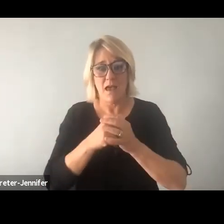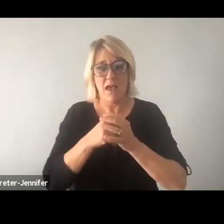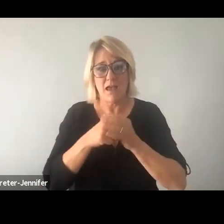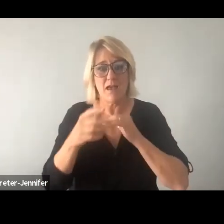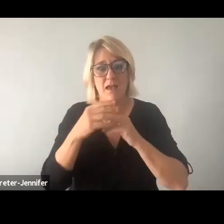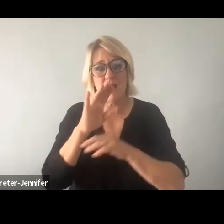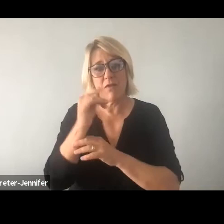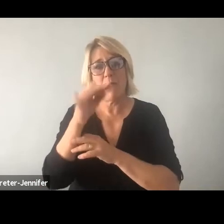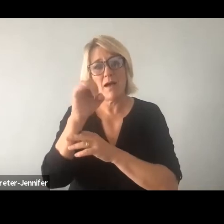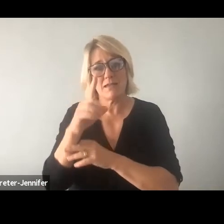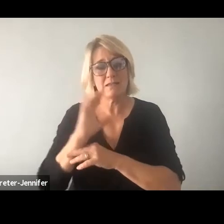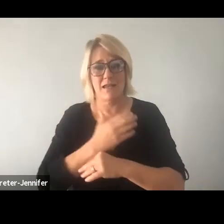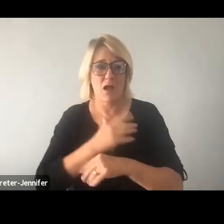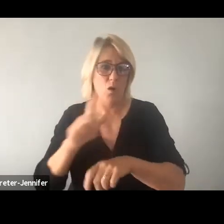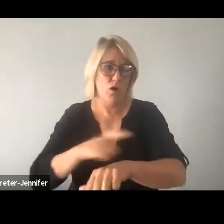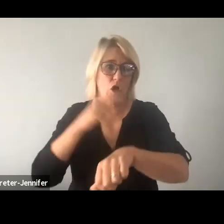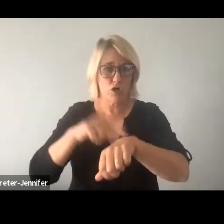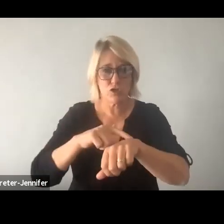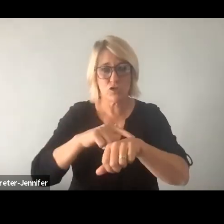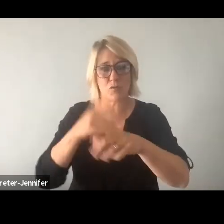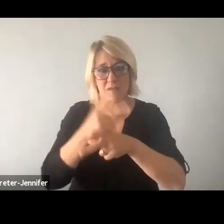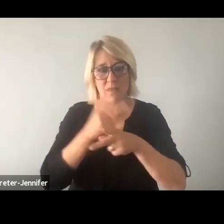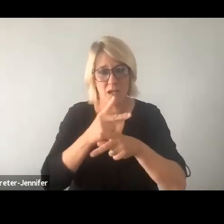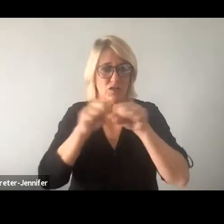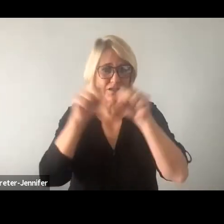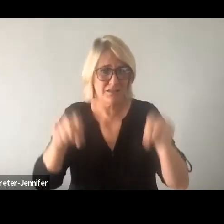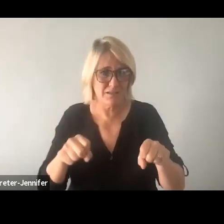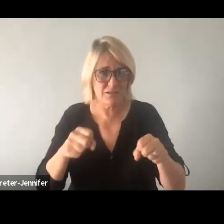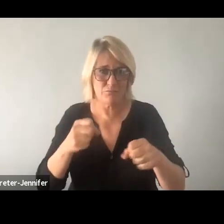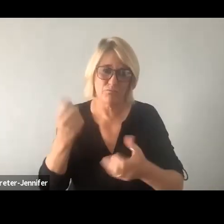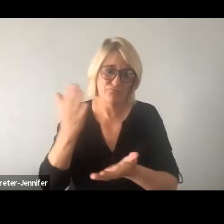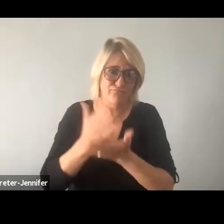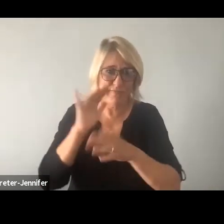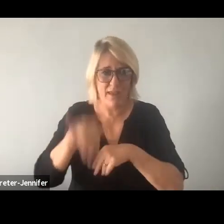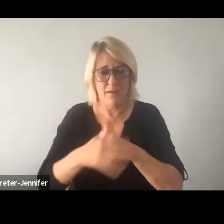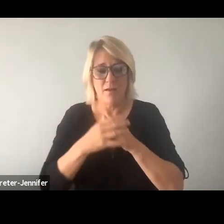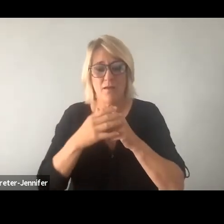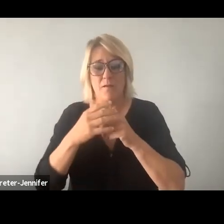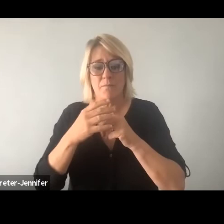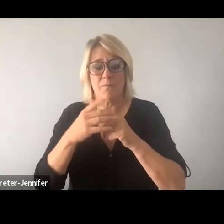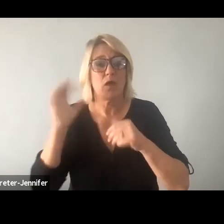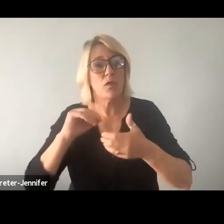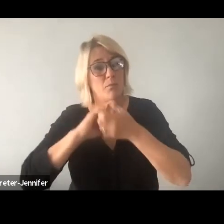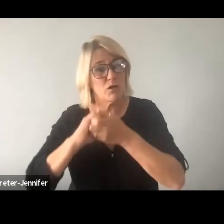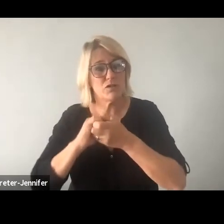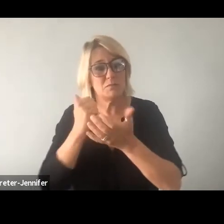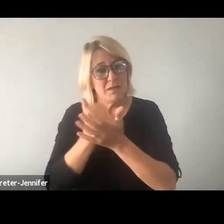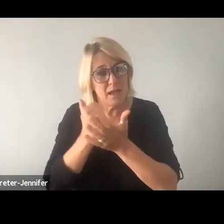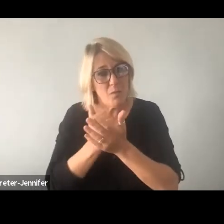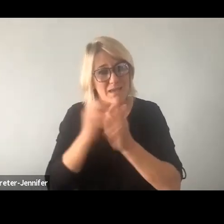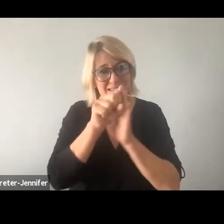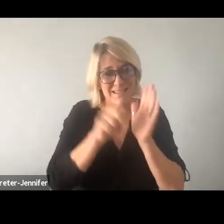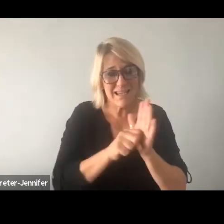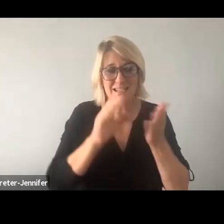care system. One of our first focus of this partnership has been helping states and communities